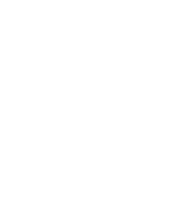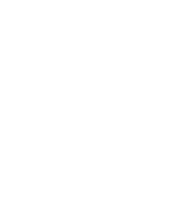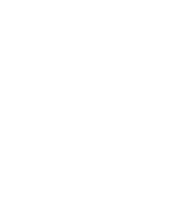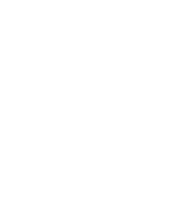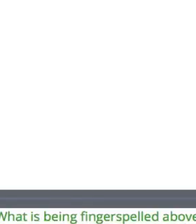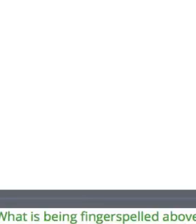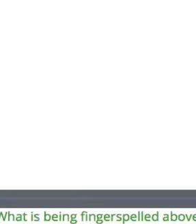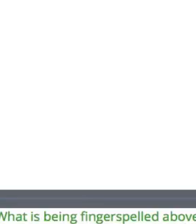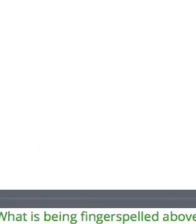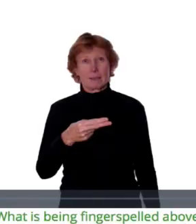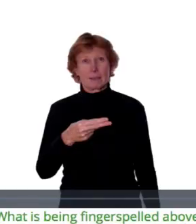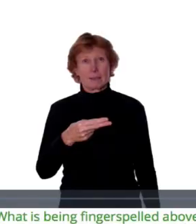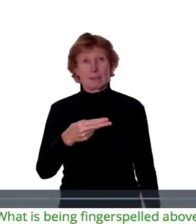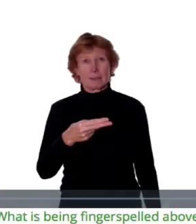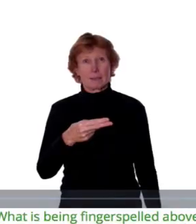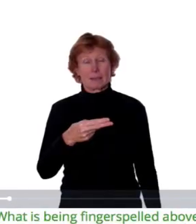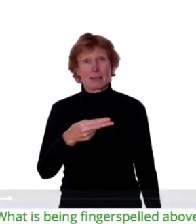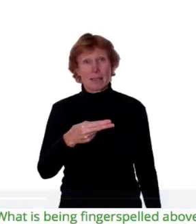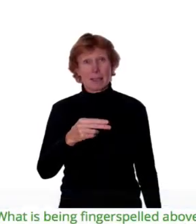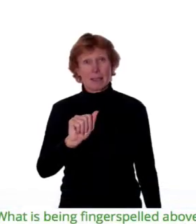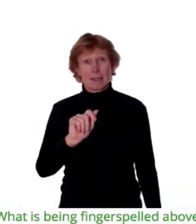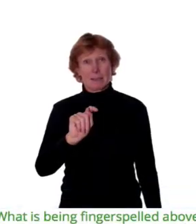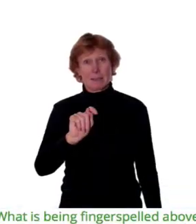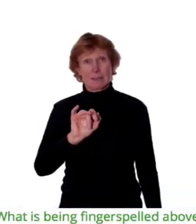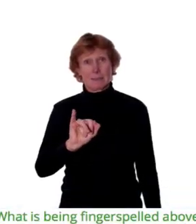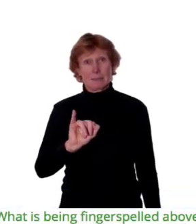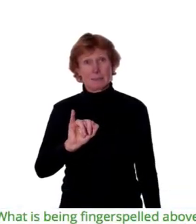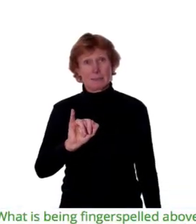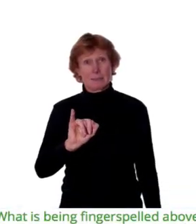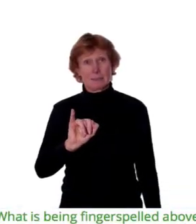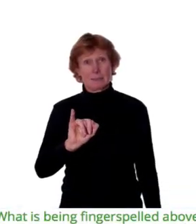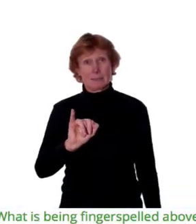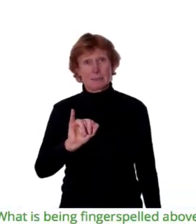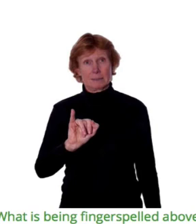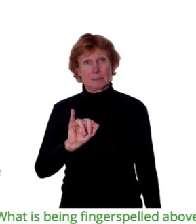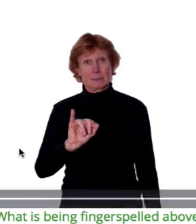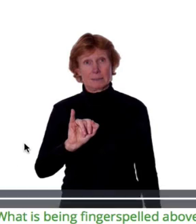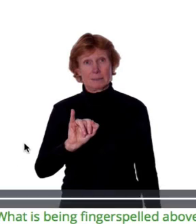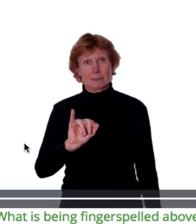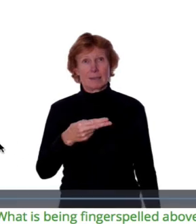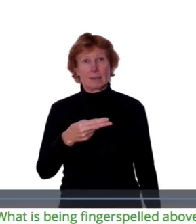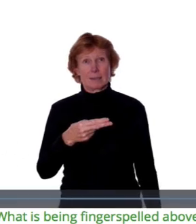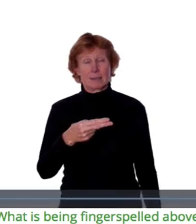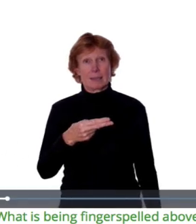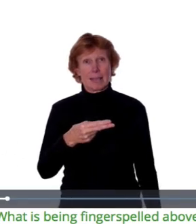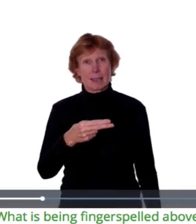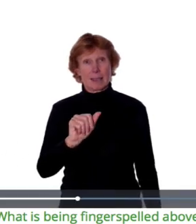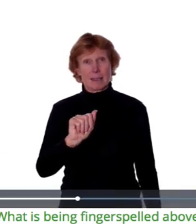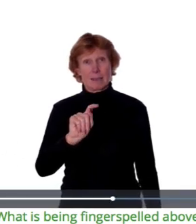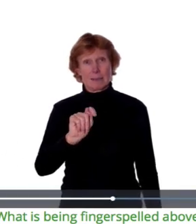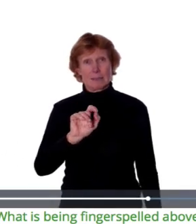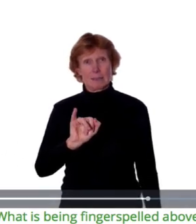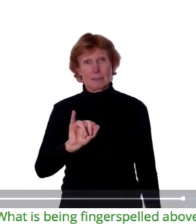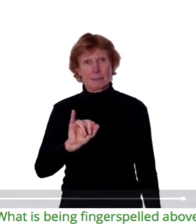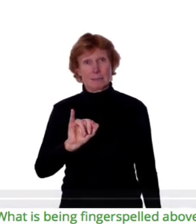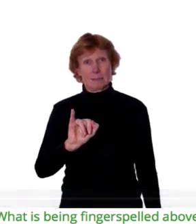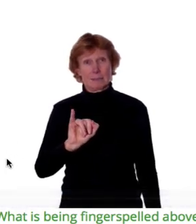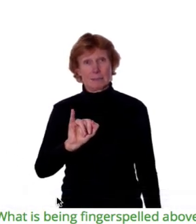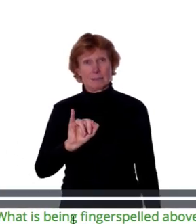start the quiz. And then she's going to pop up. And she just fingerspelled Haiti. So